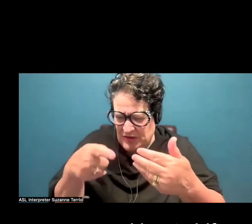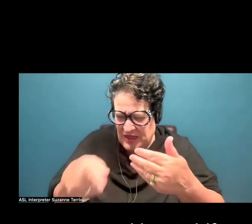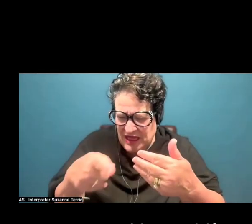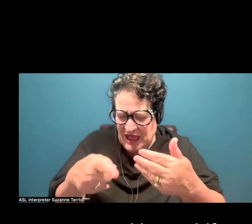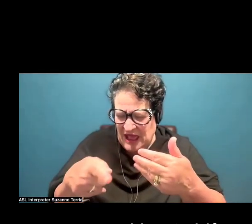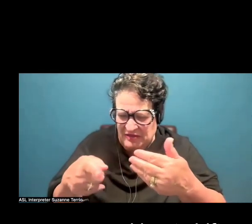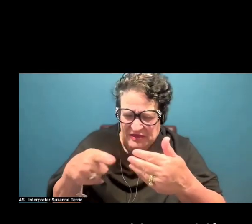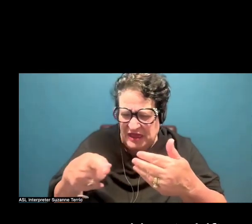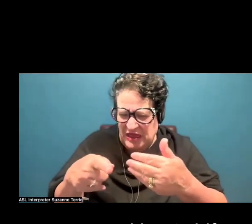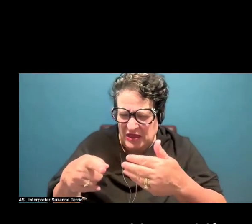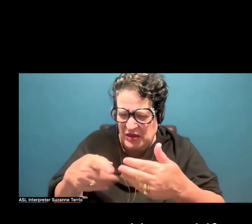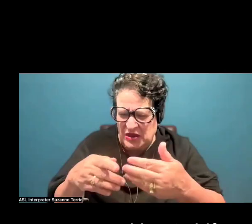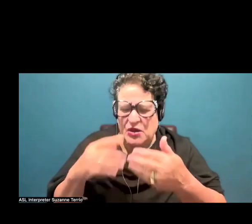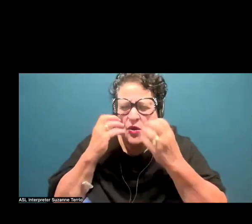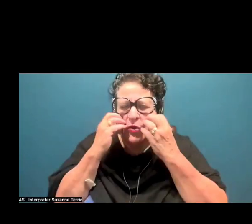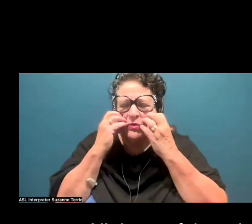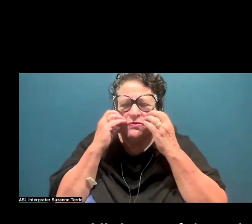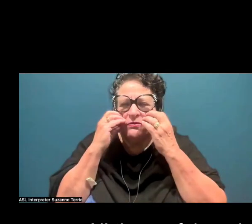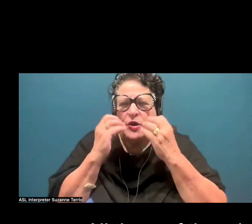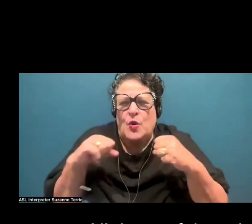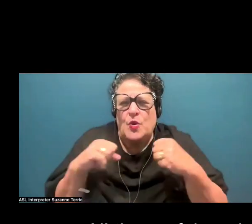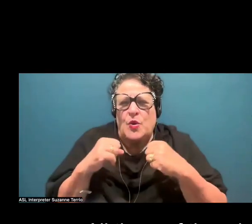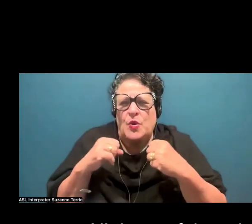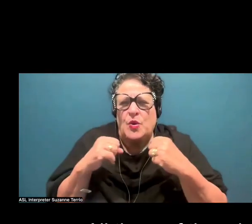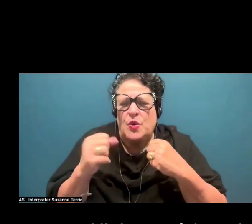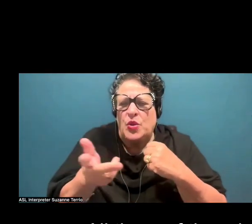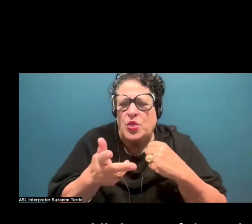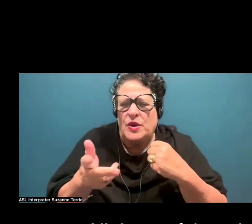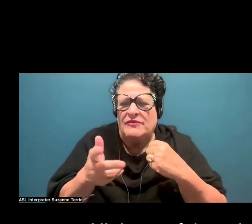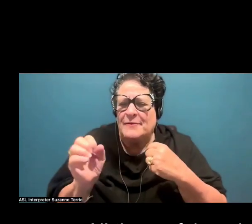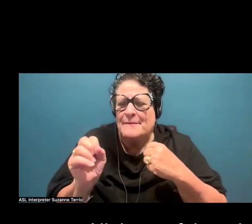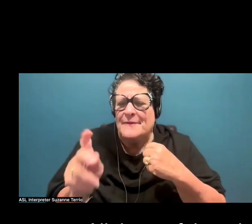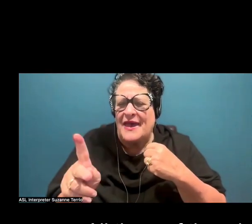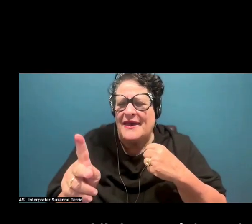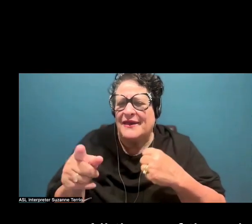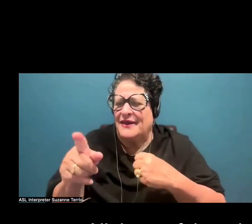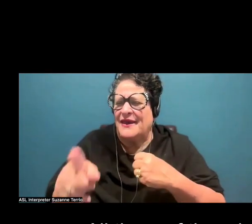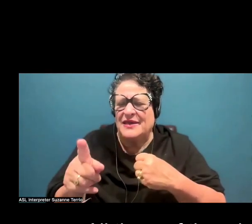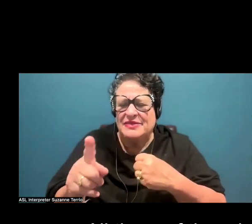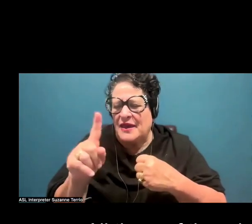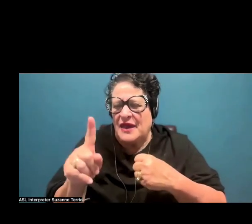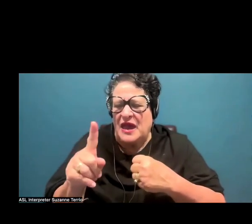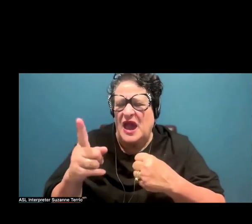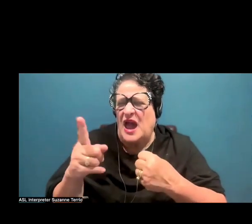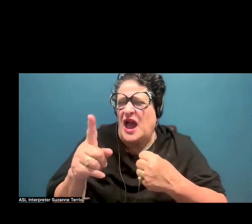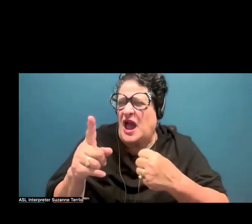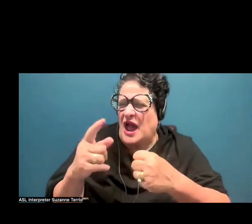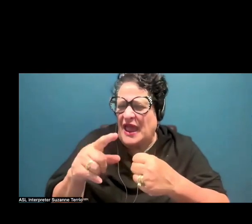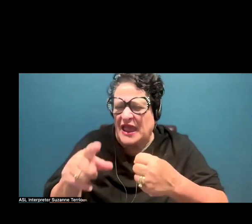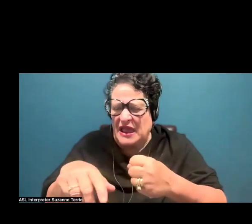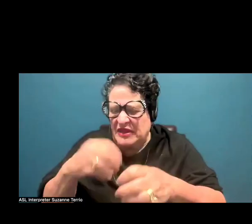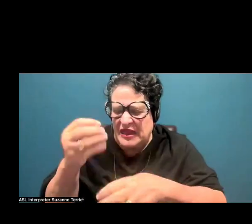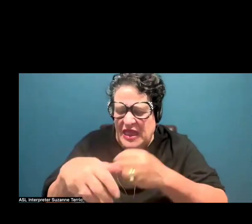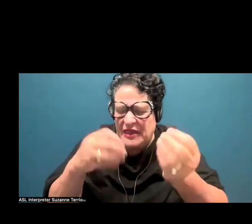stumbling in, cheeks red from the cold. All three of them back, and all three of them bent under the weight of the cans and the meats and the